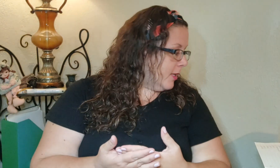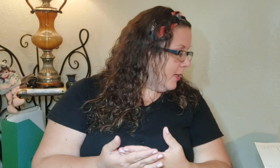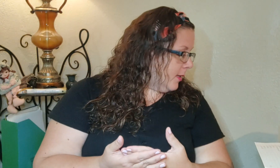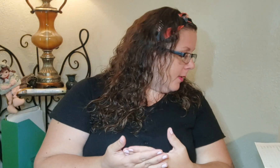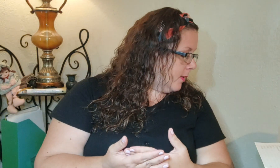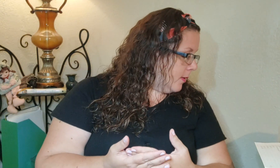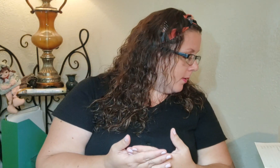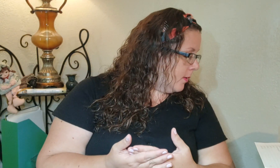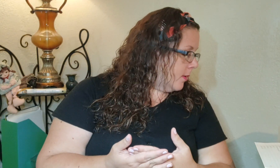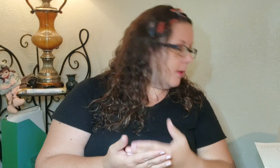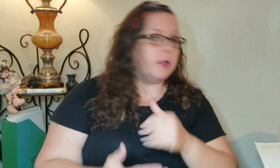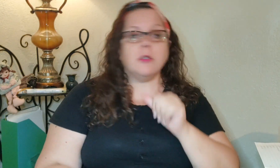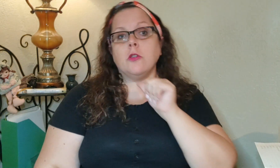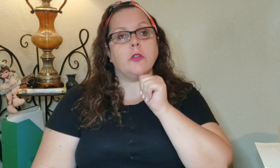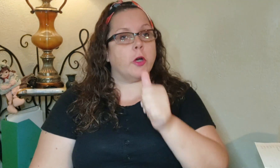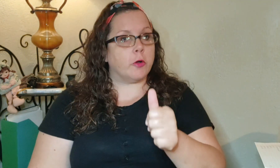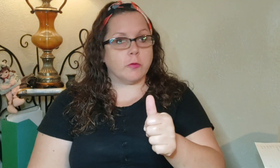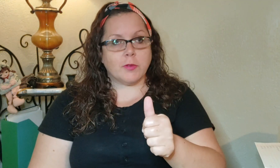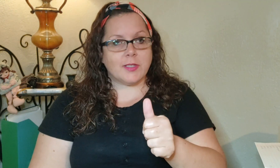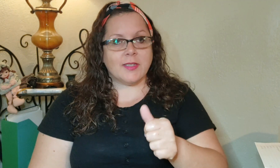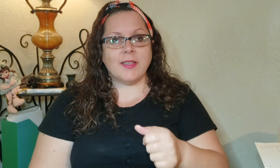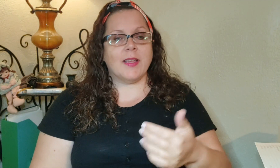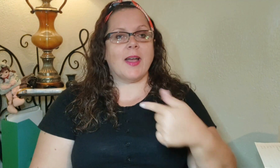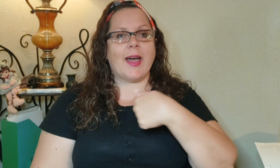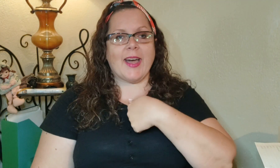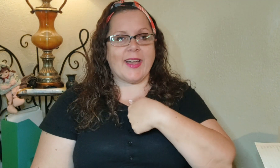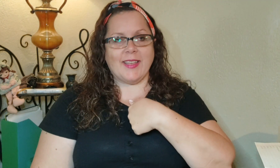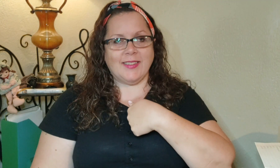Good. Don't I?